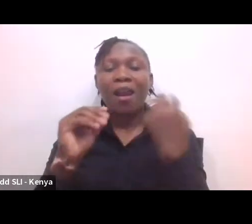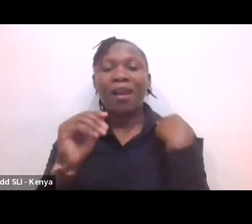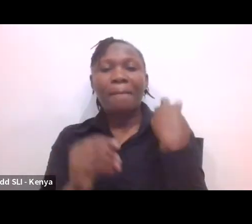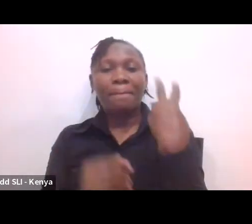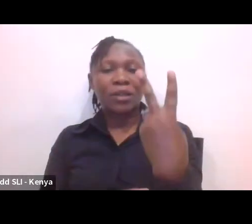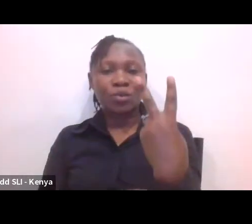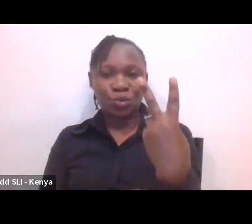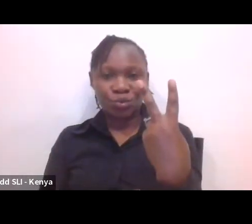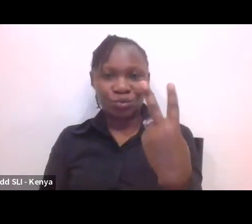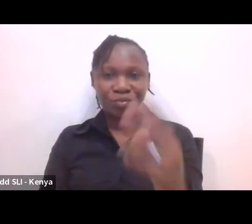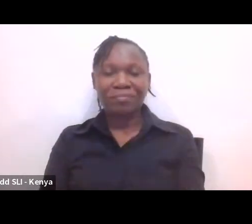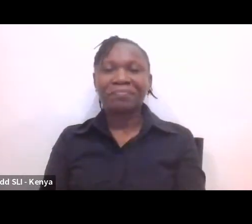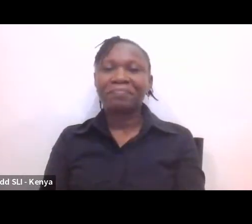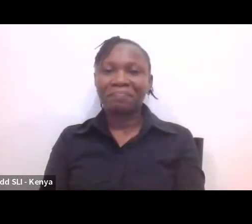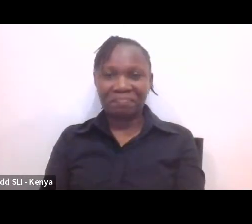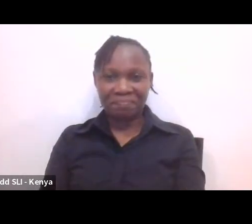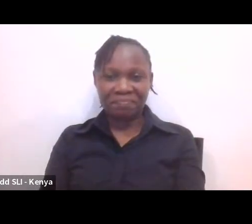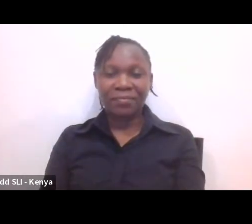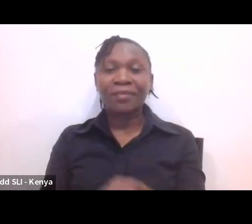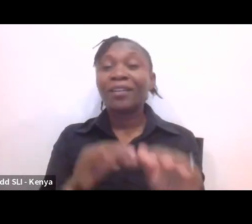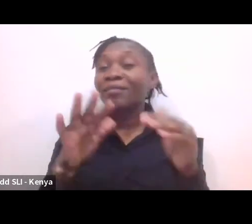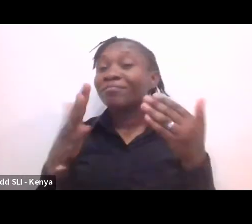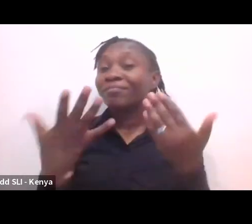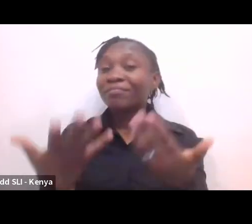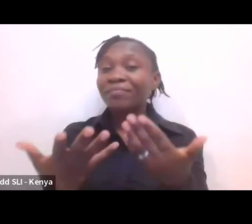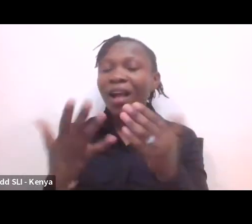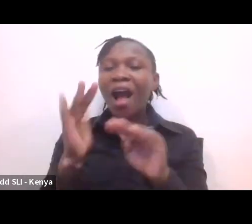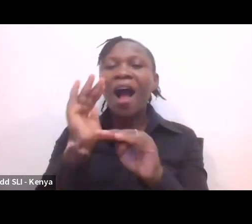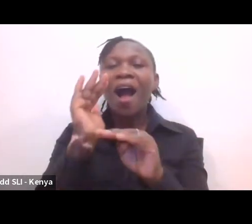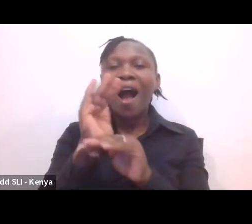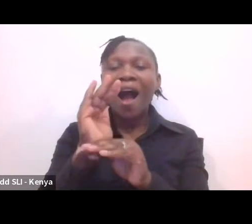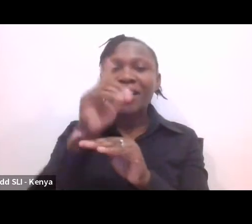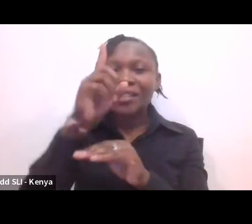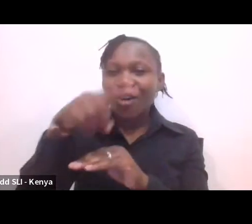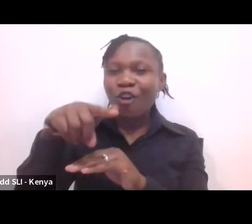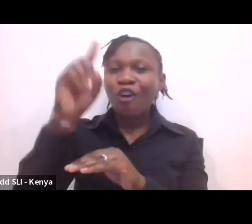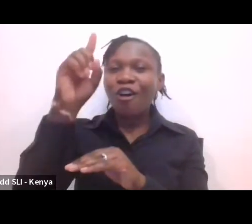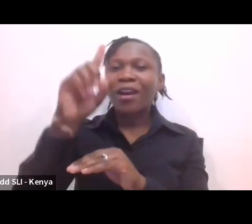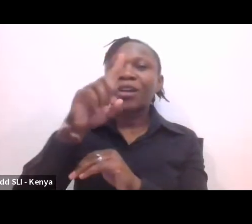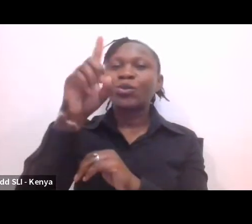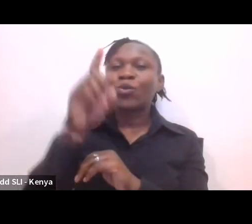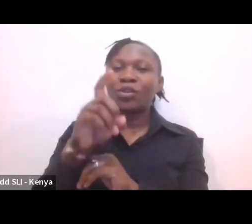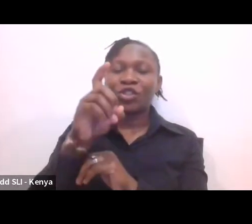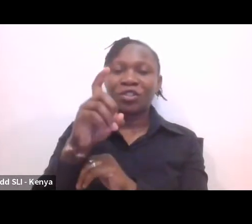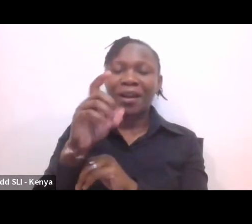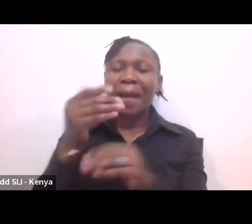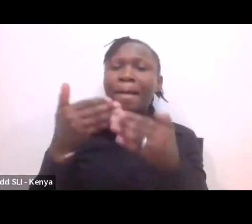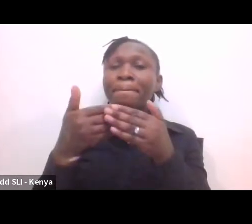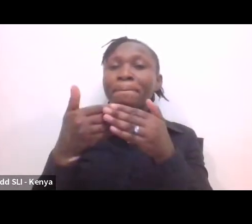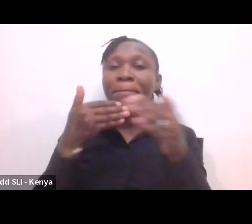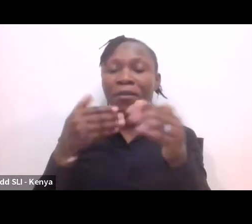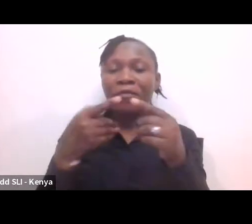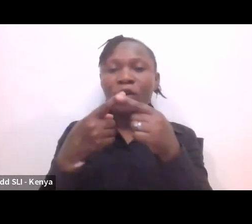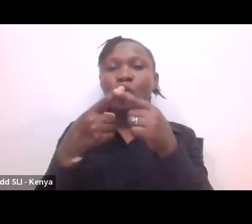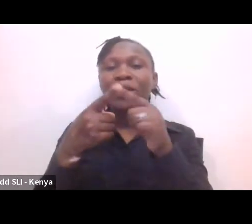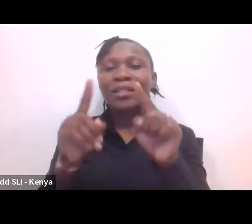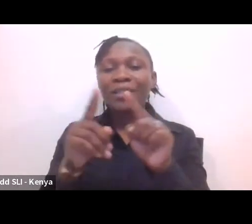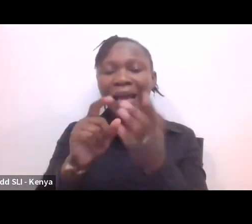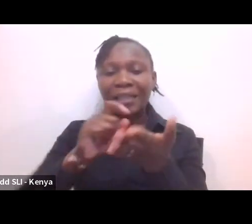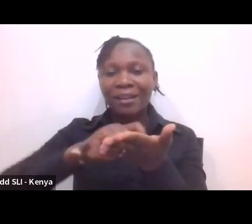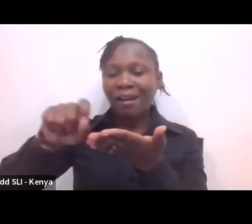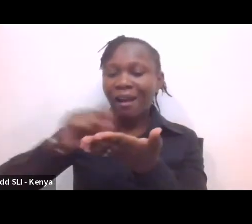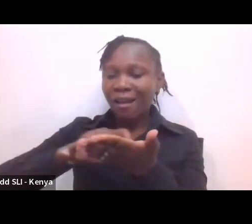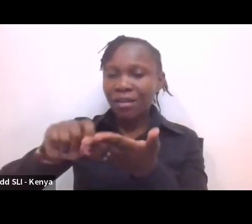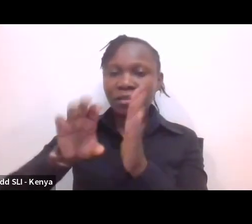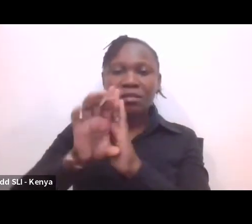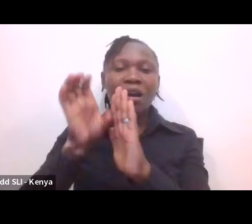which is all about asking the right questions before we begin to create a curriculum.